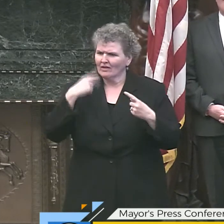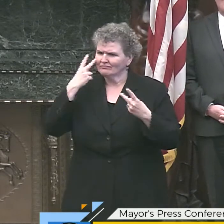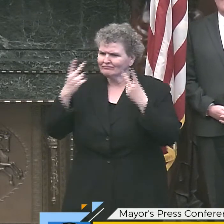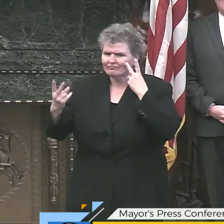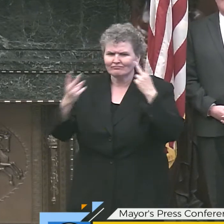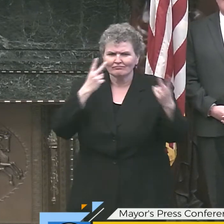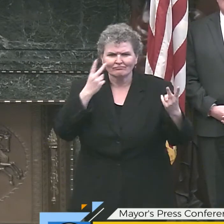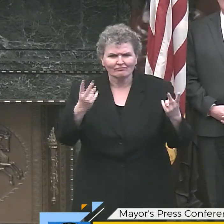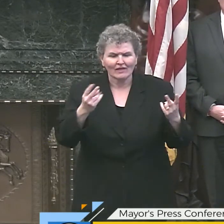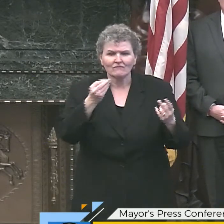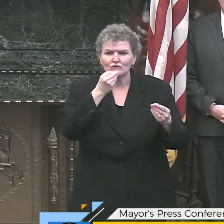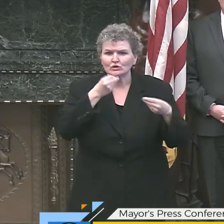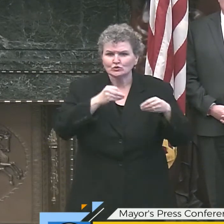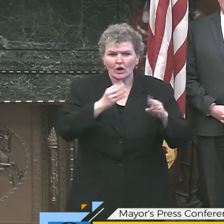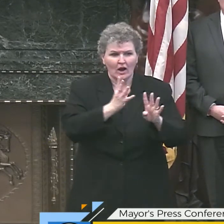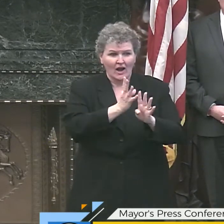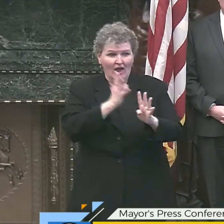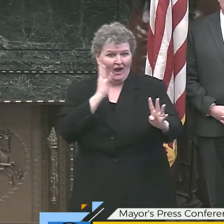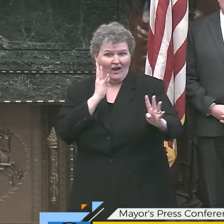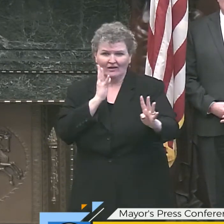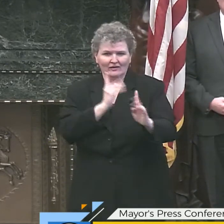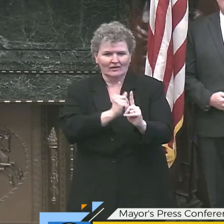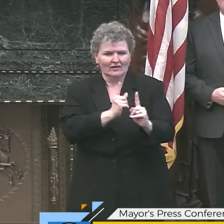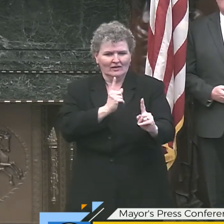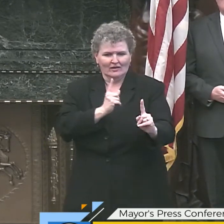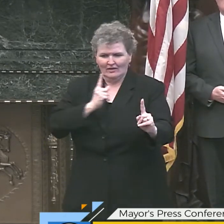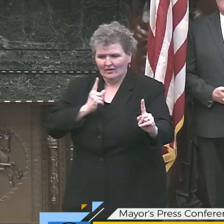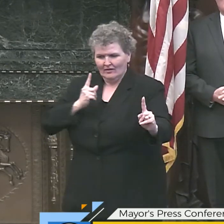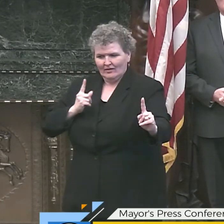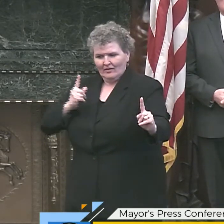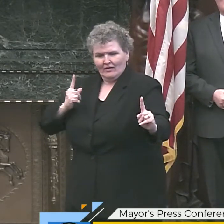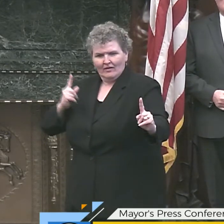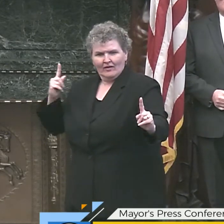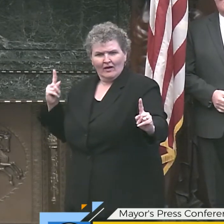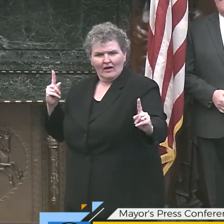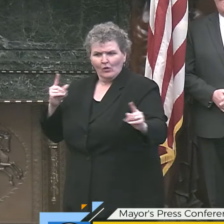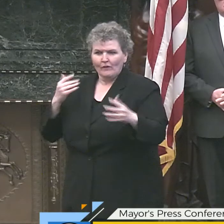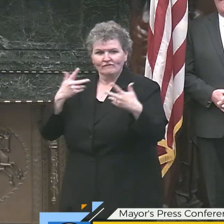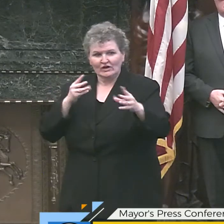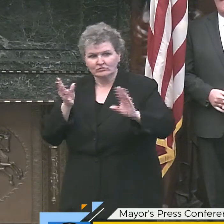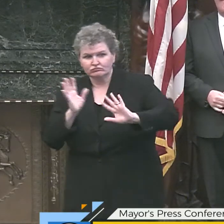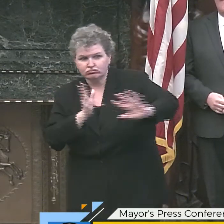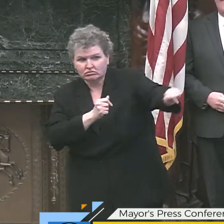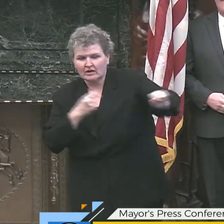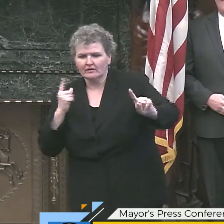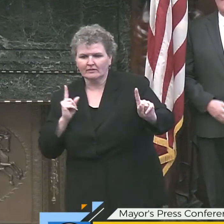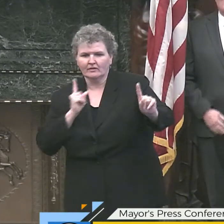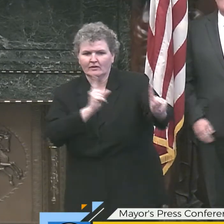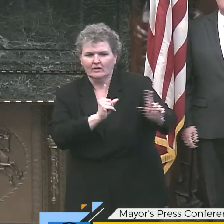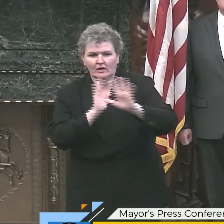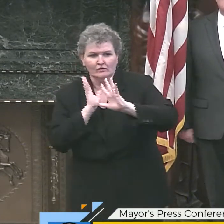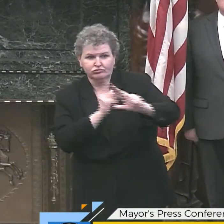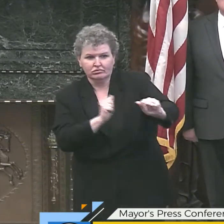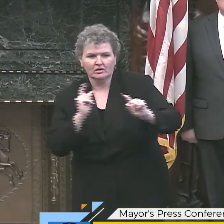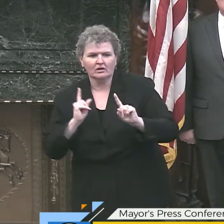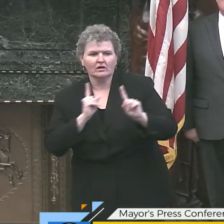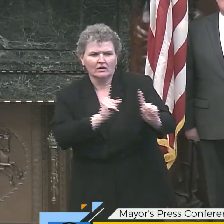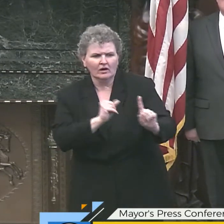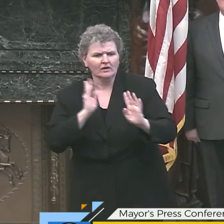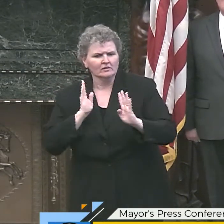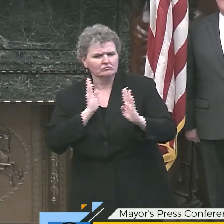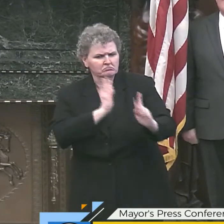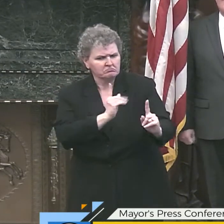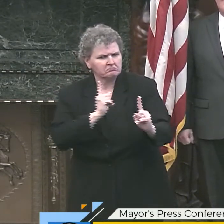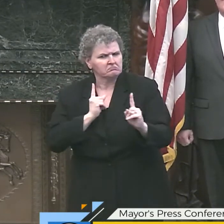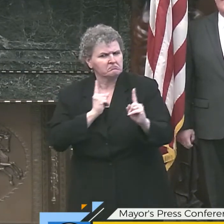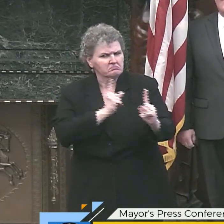time, and people are queuing up with big spaces between them before they get into the store. So I've been pleased with the vast majority of Philadelphians